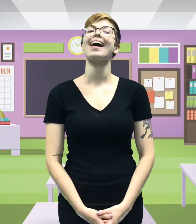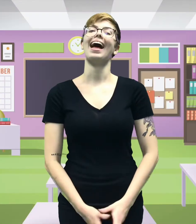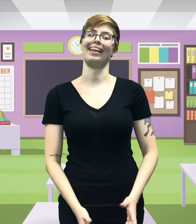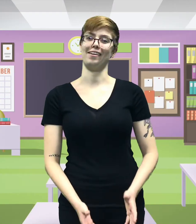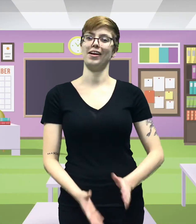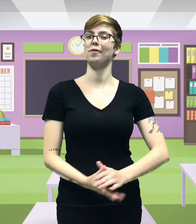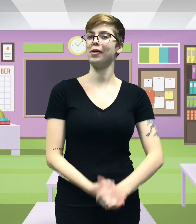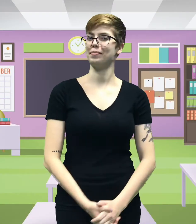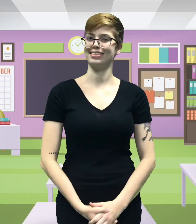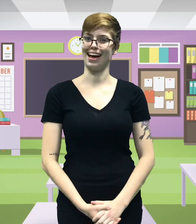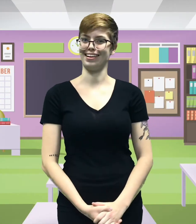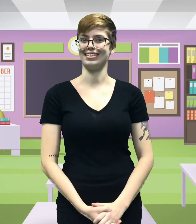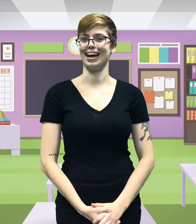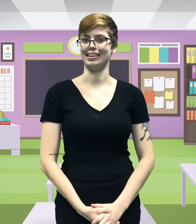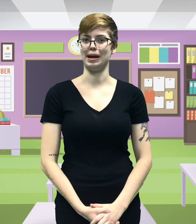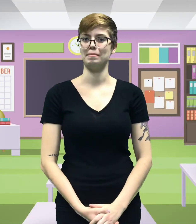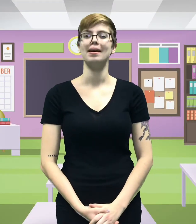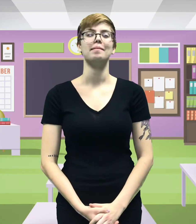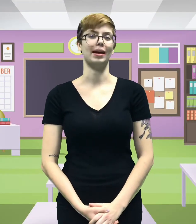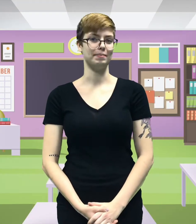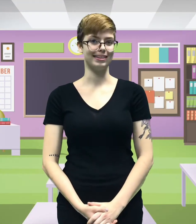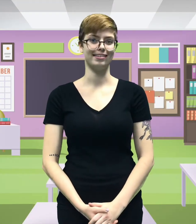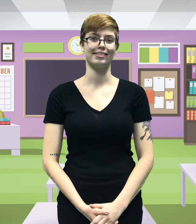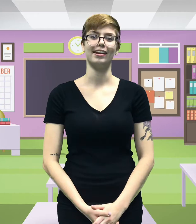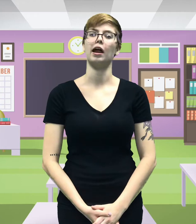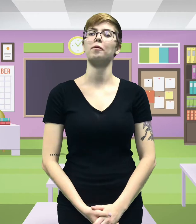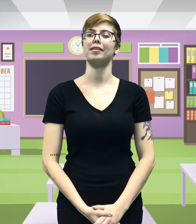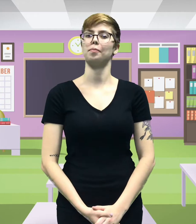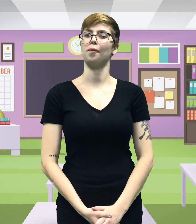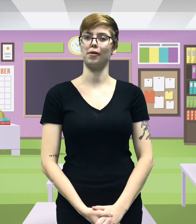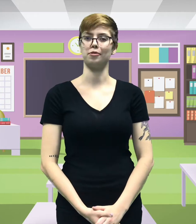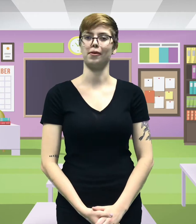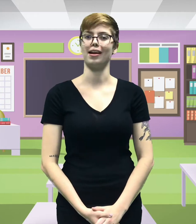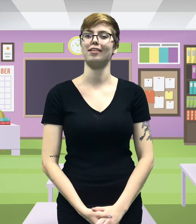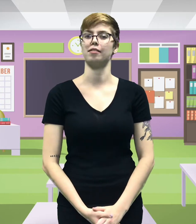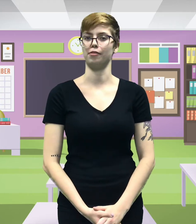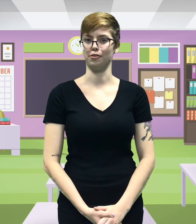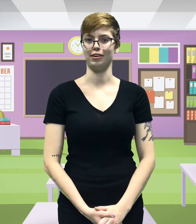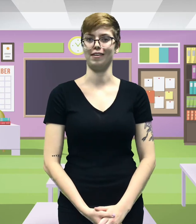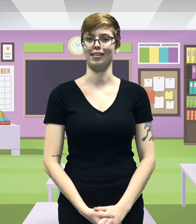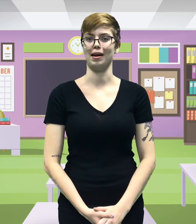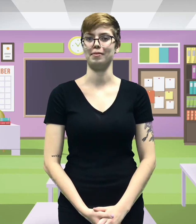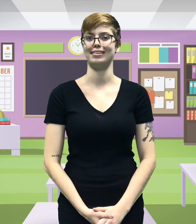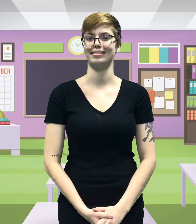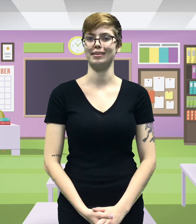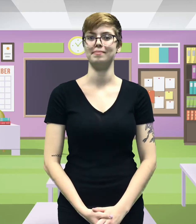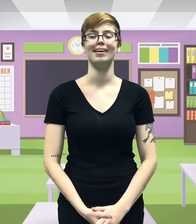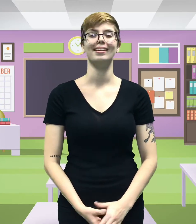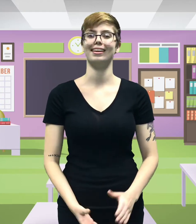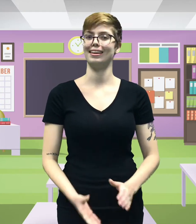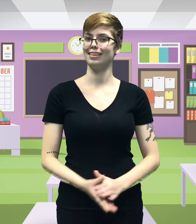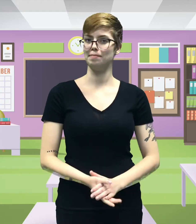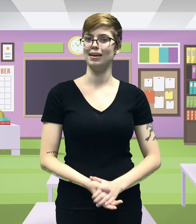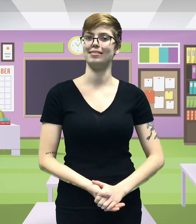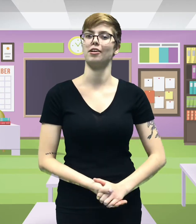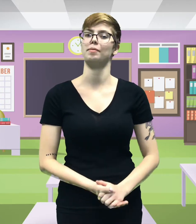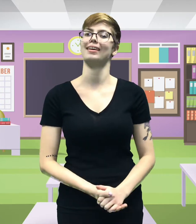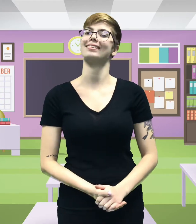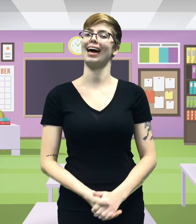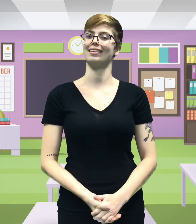Hello and welcome to Saturday Sign Time. My name is Kirsten and I work at the Port Orange Branch at the Volusia County Library System. Today's theme is going to be signs